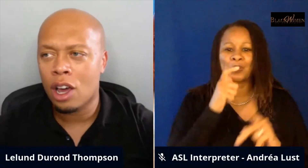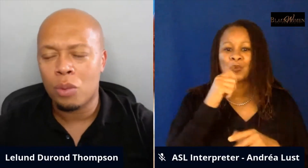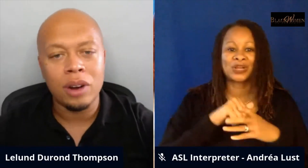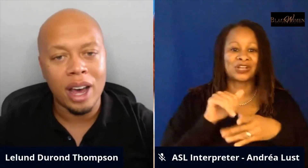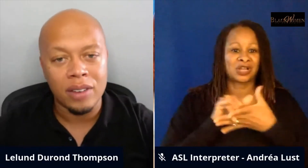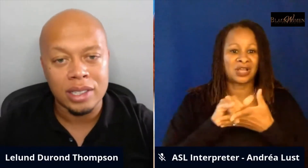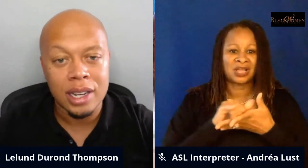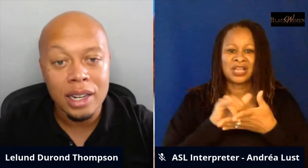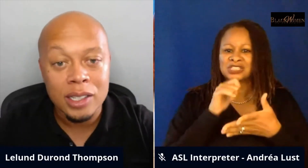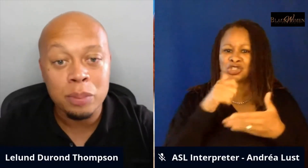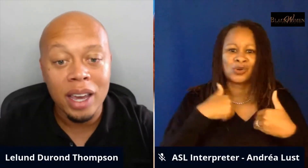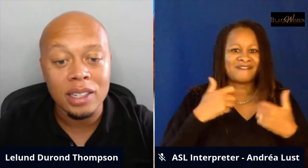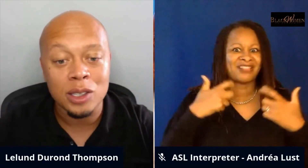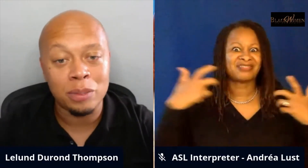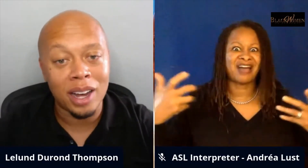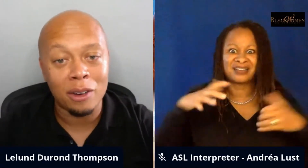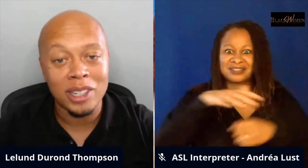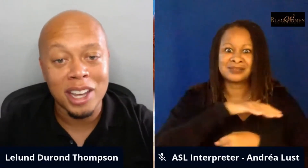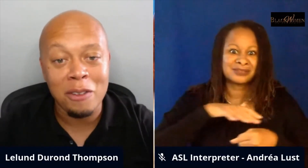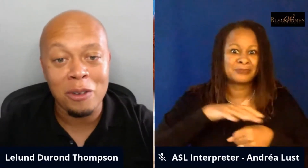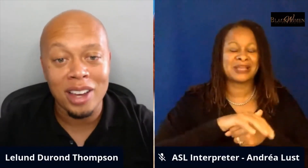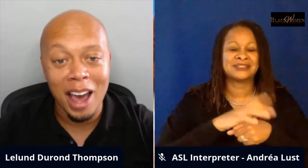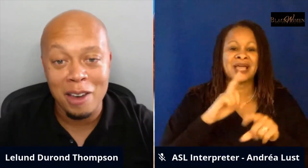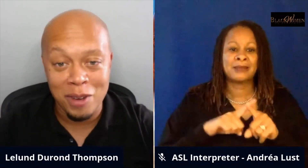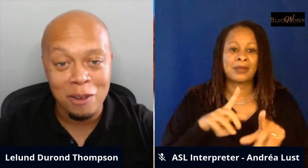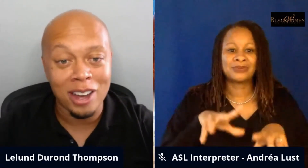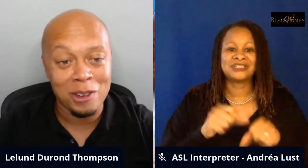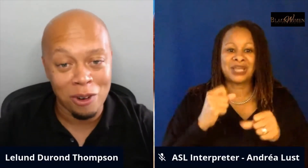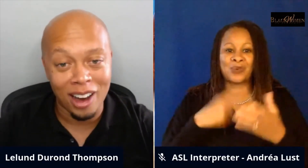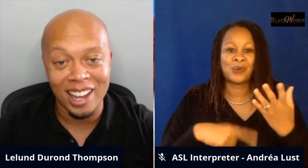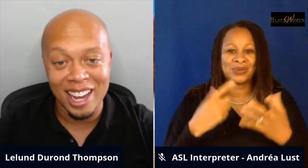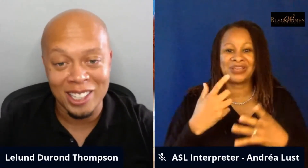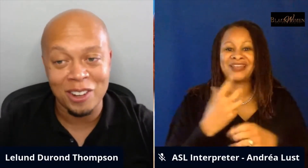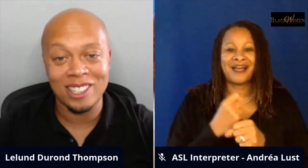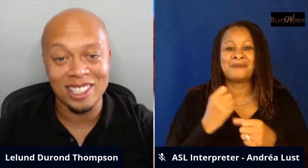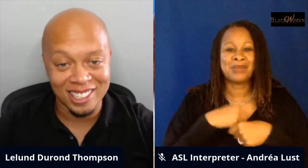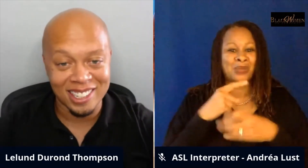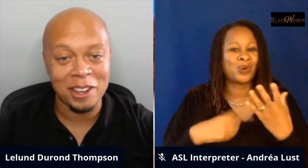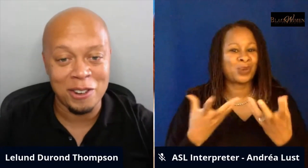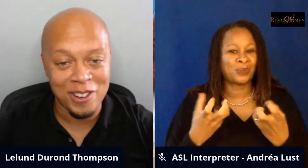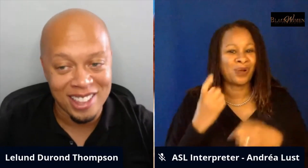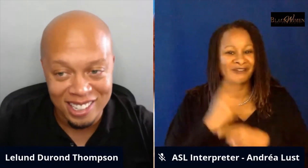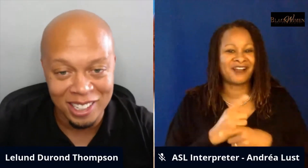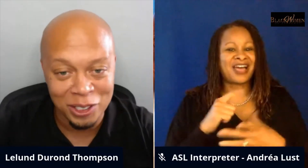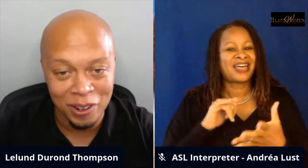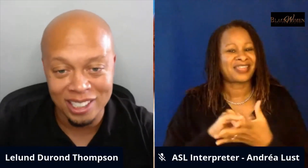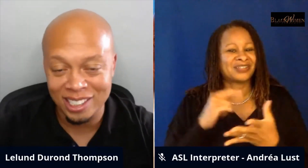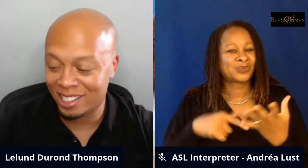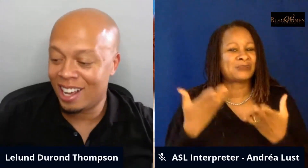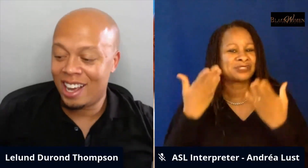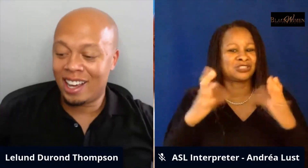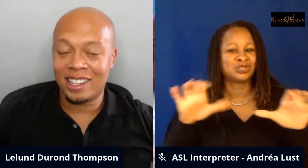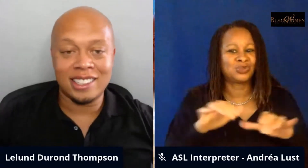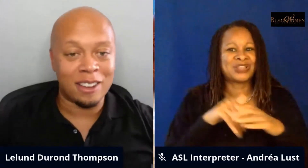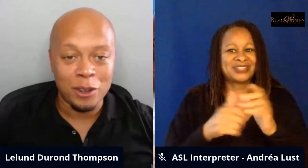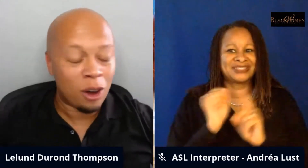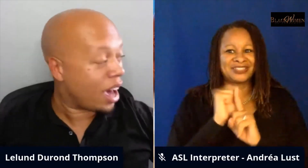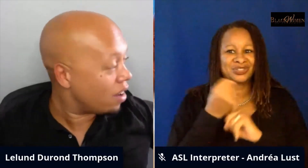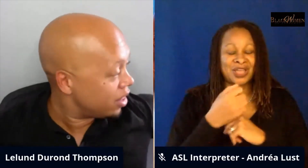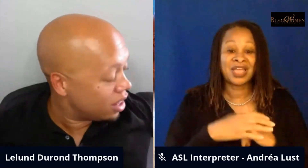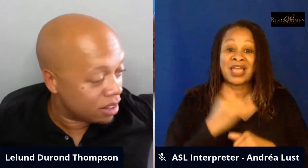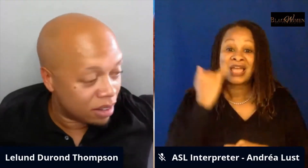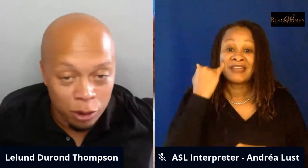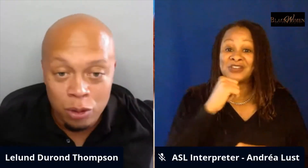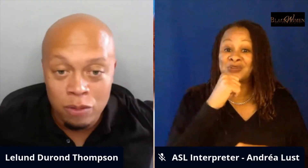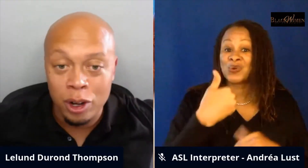York, we don't have a ton of space, but we take what we got and make what you want. And that's what I'm suggesting that you do in this situation. Is if you don't